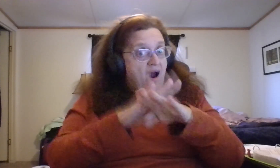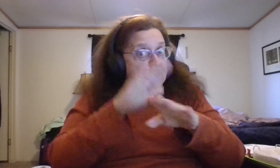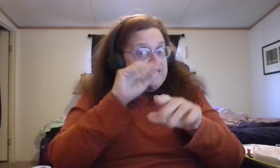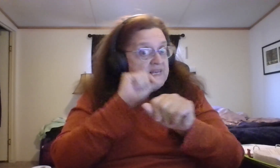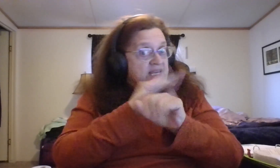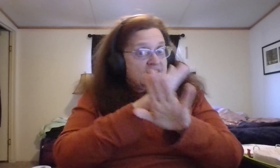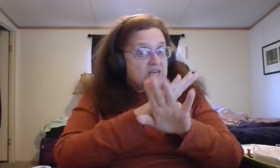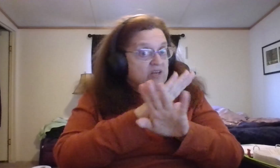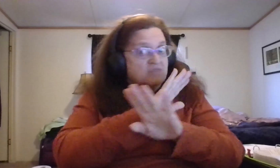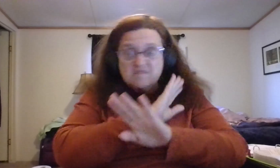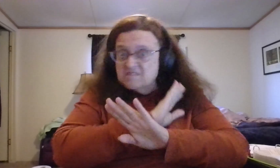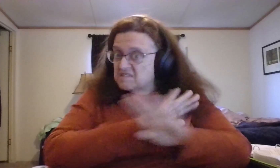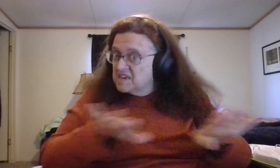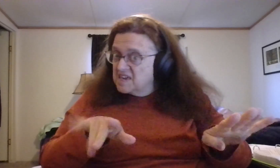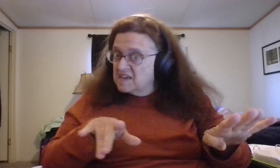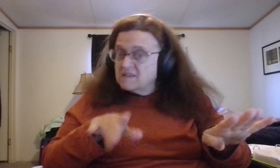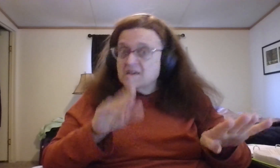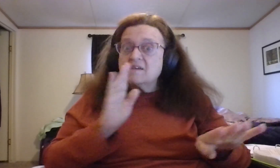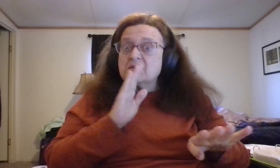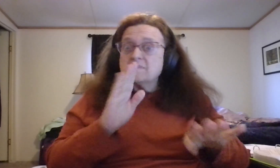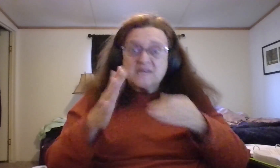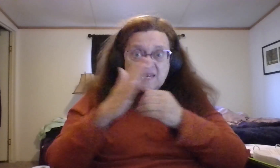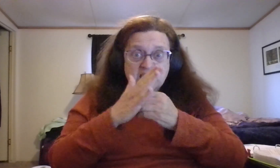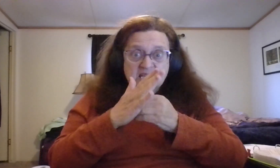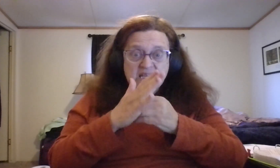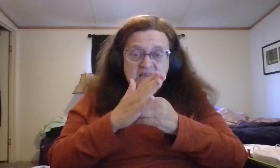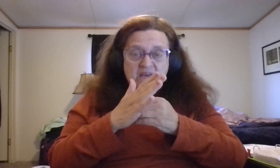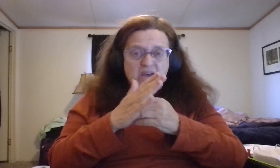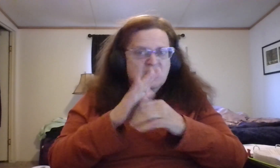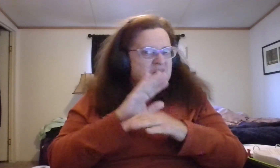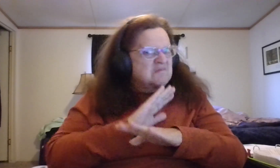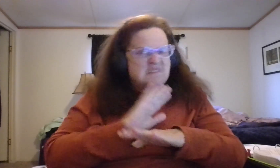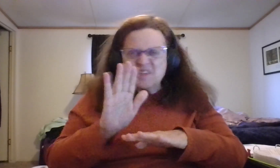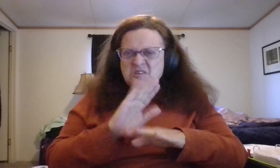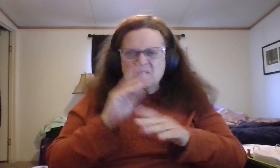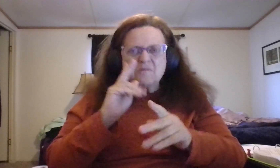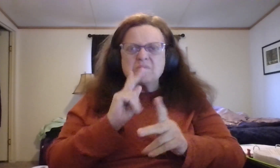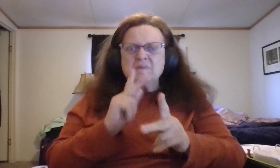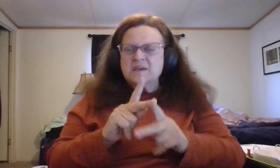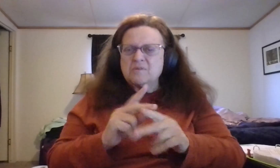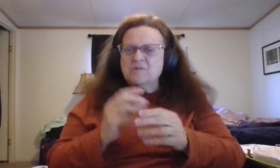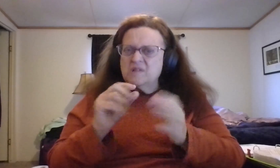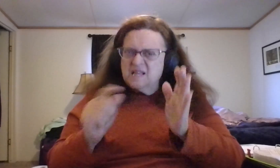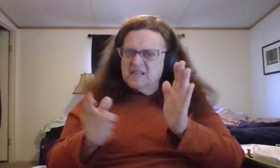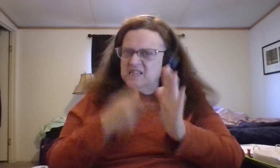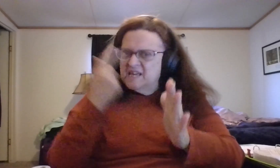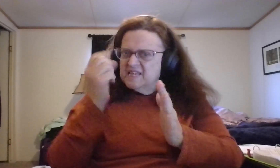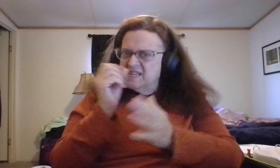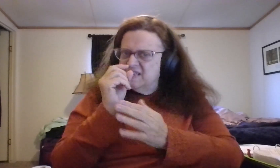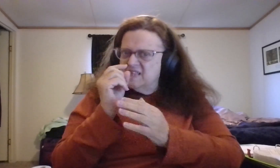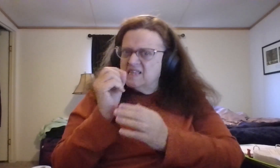be hidden. Neither do people light a lamp and put it under a